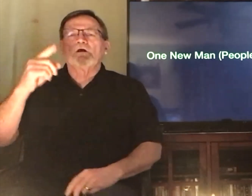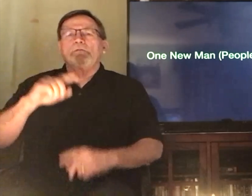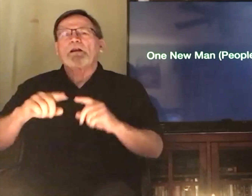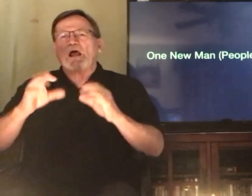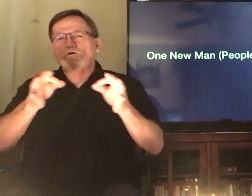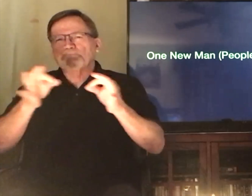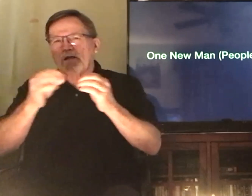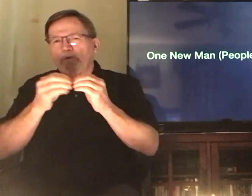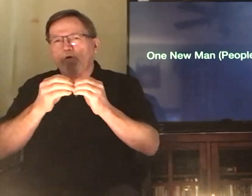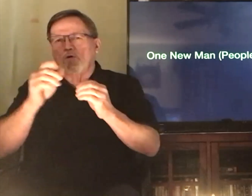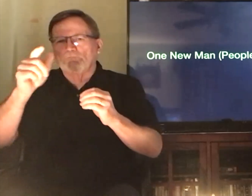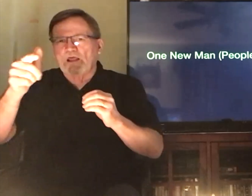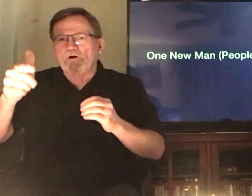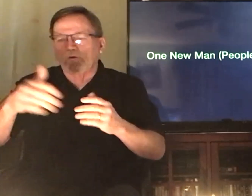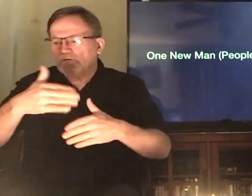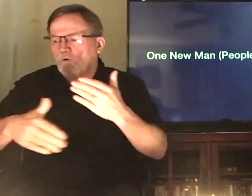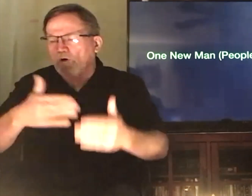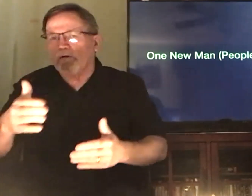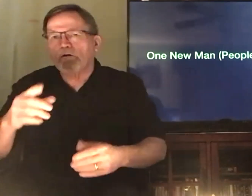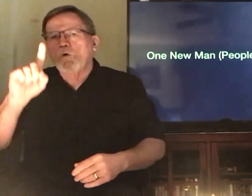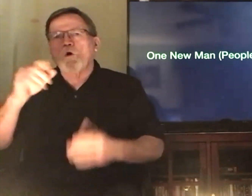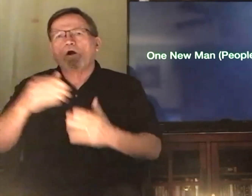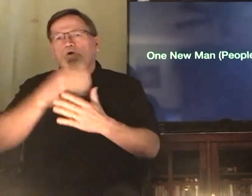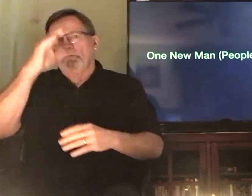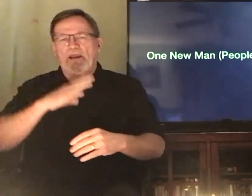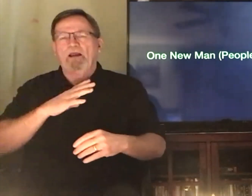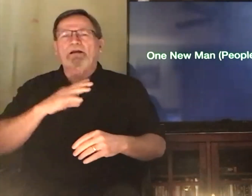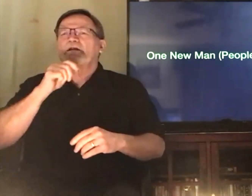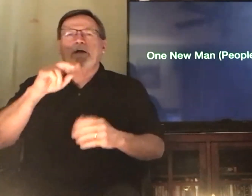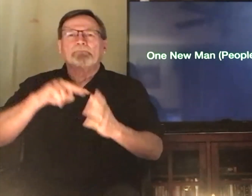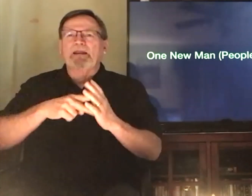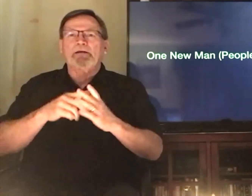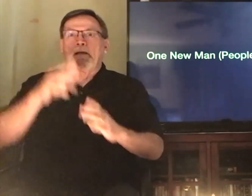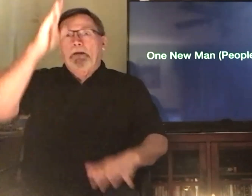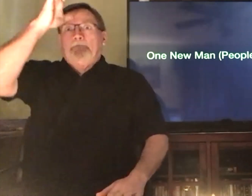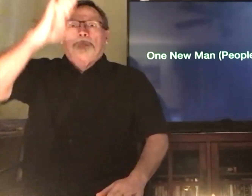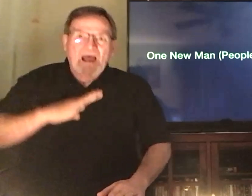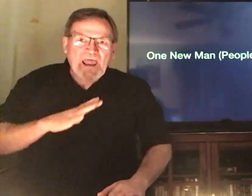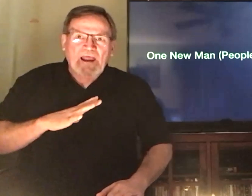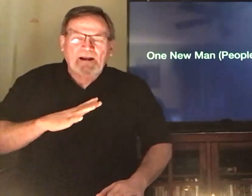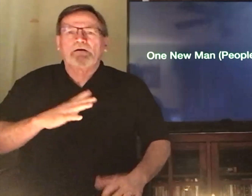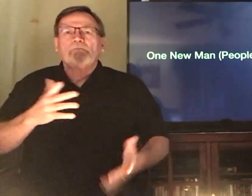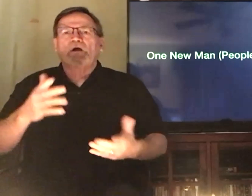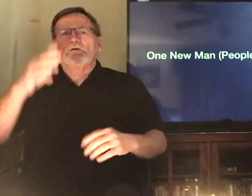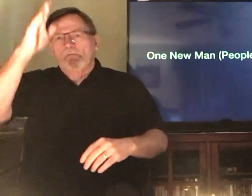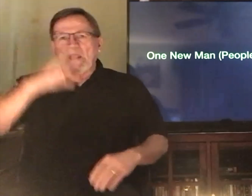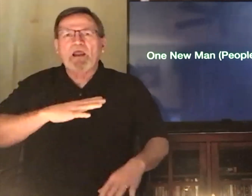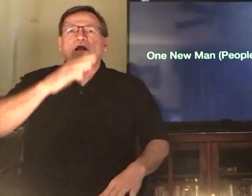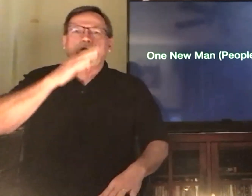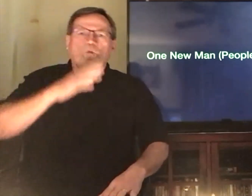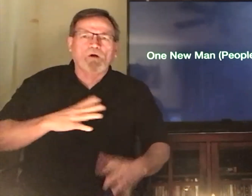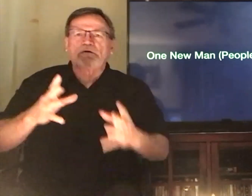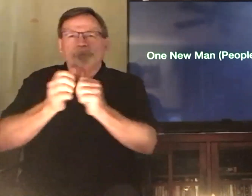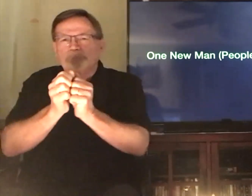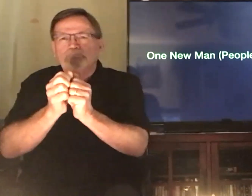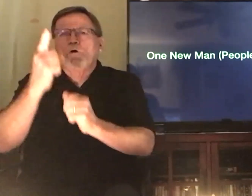but I'll explain more later. We go on. One blue man, not me, man, but man and woman,